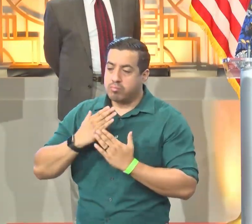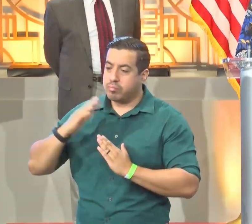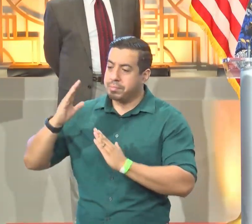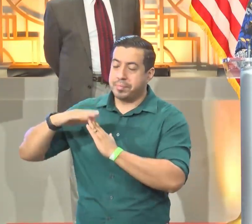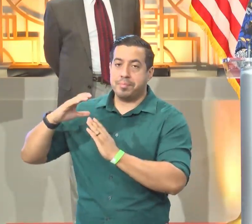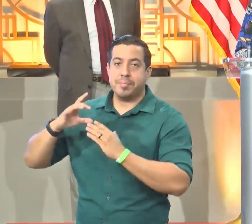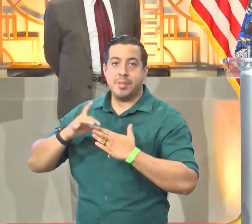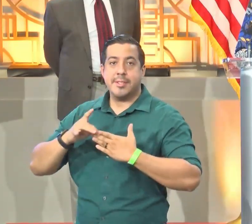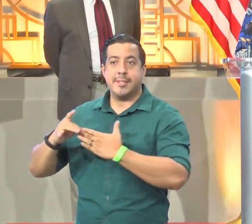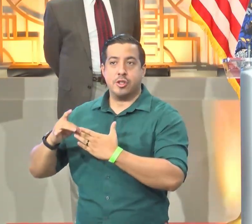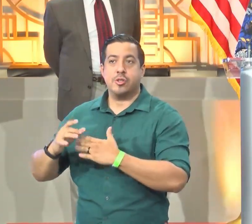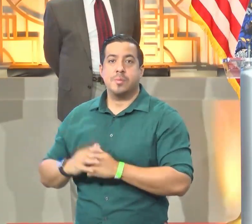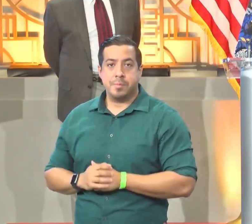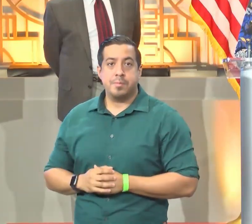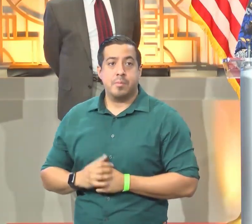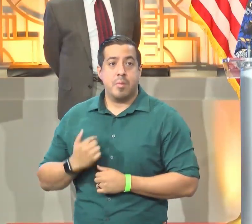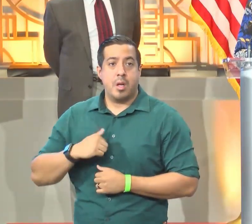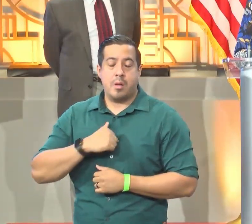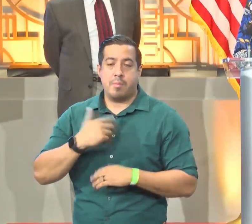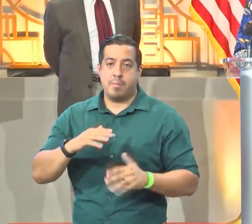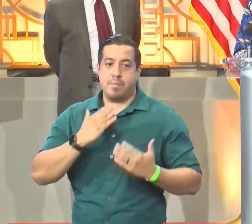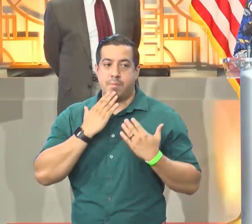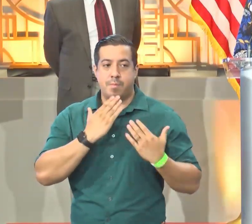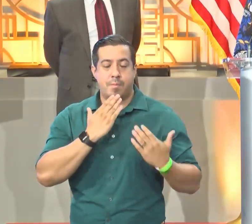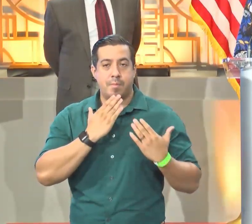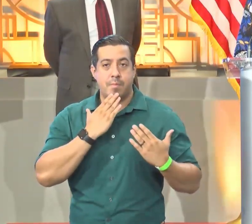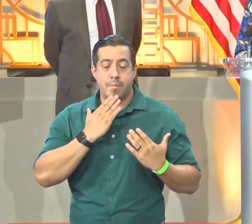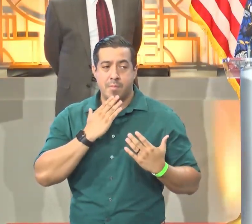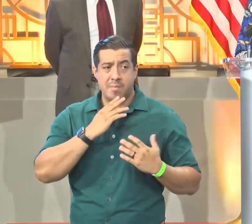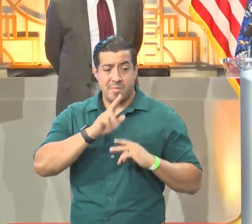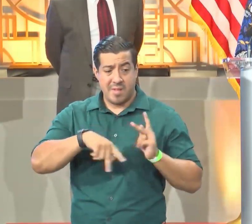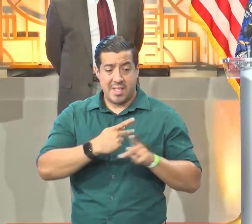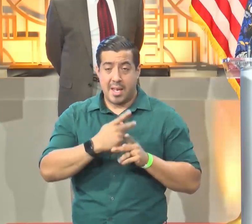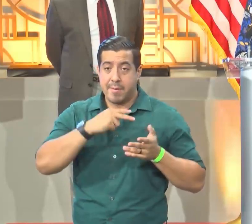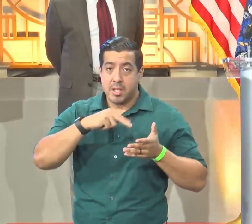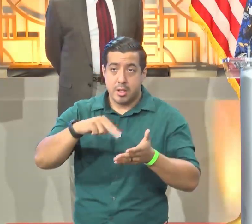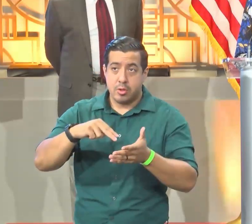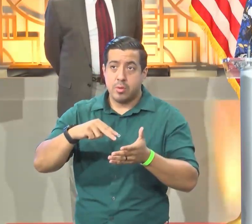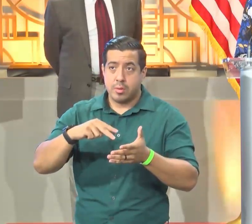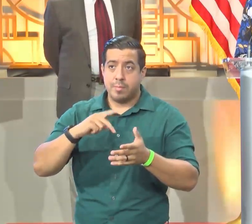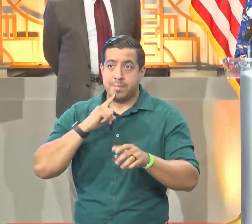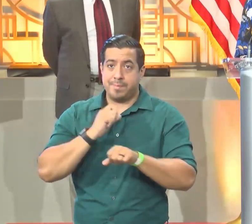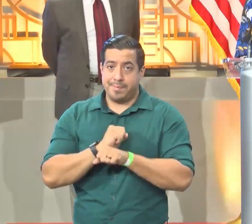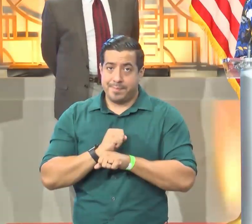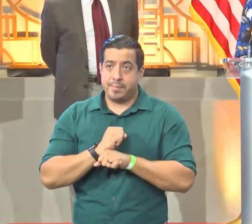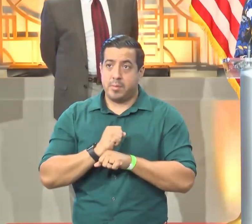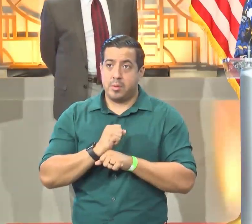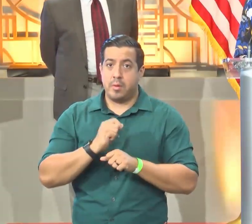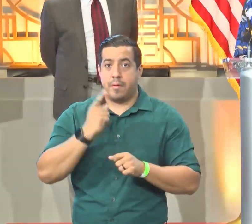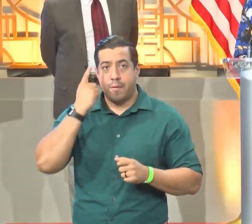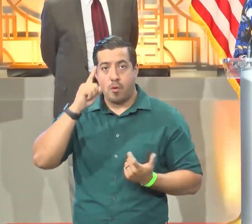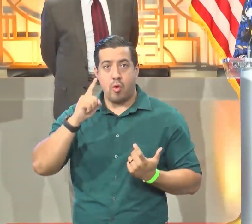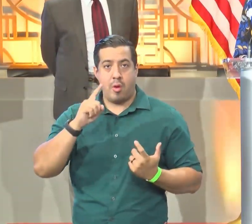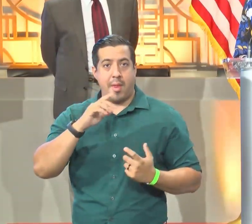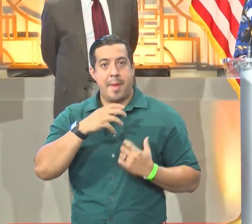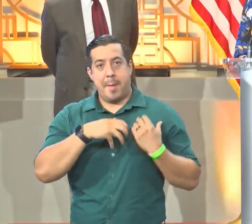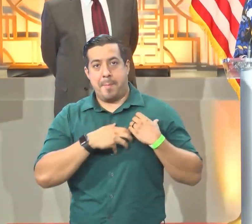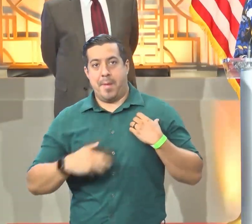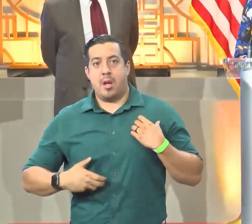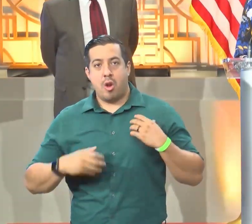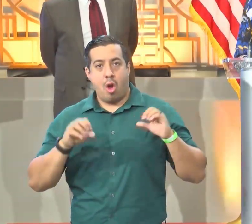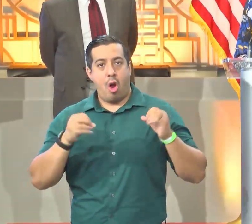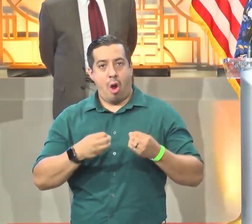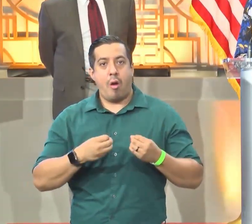happen. And I'm so grateful that this kind of leadership exists in the director of the Mayor's Office for